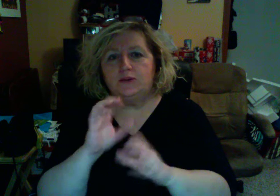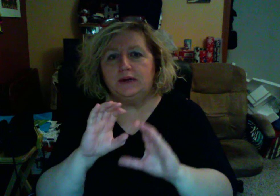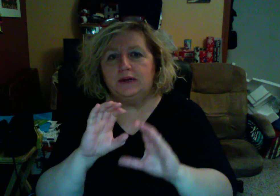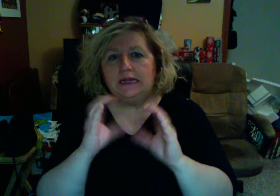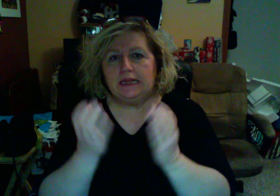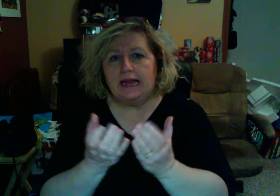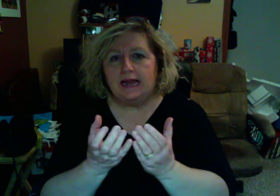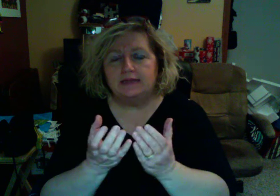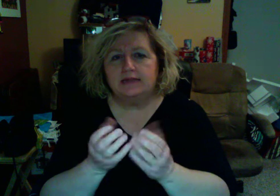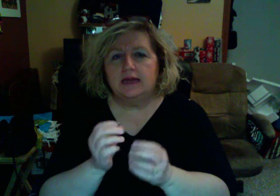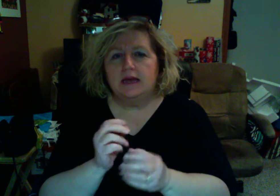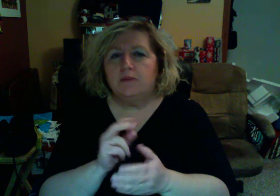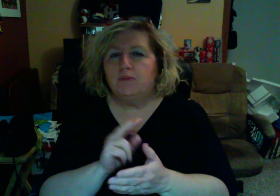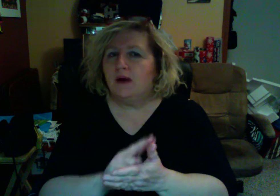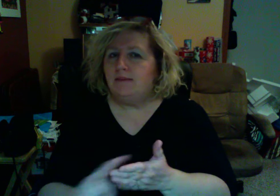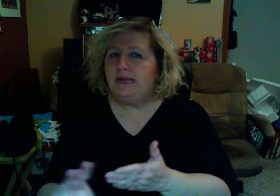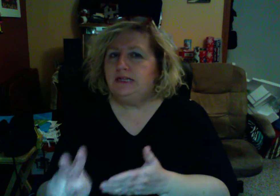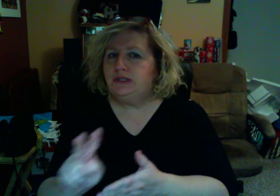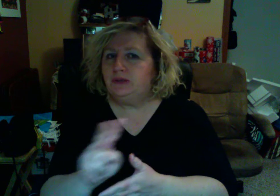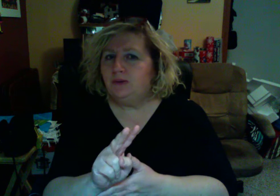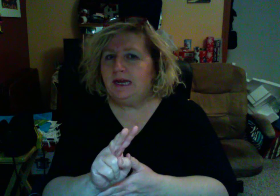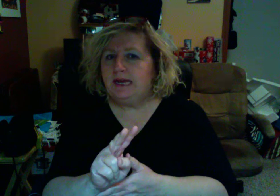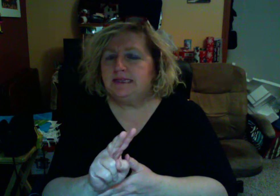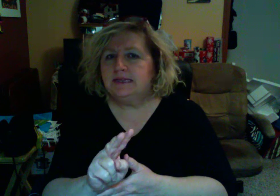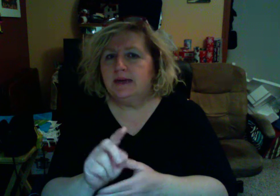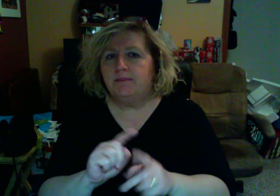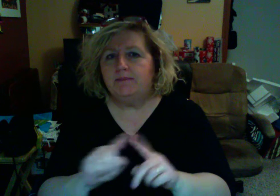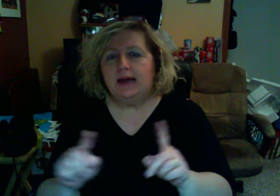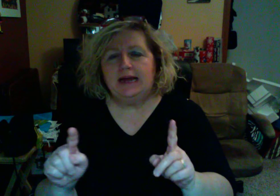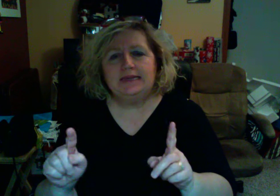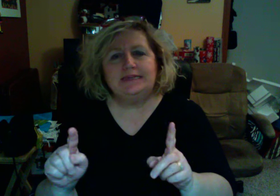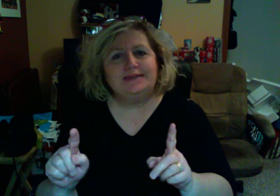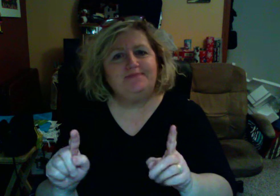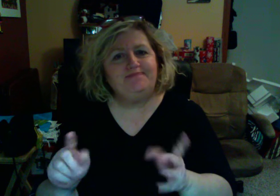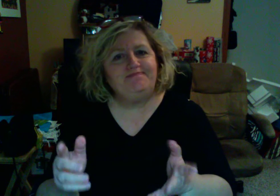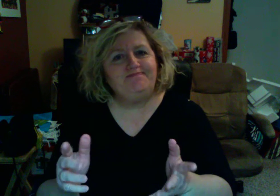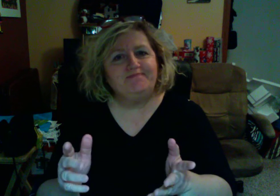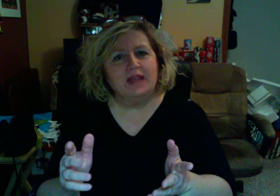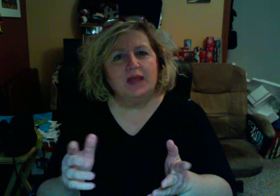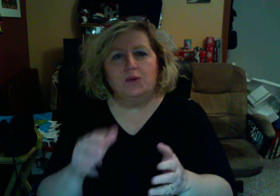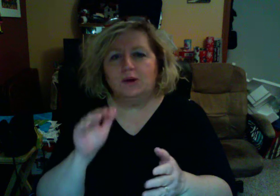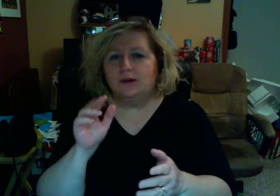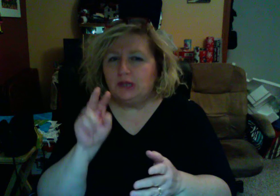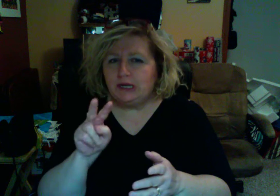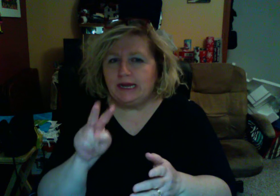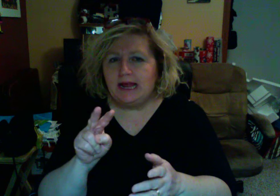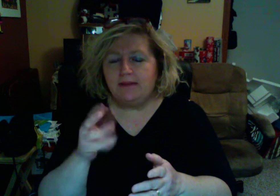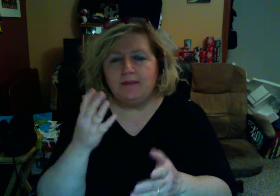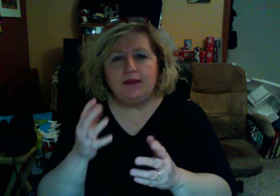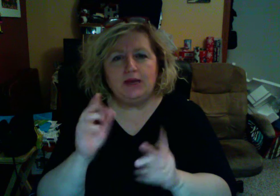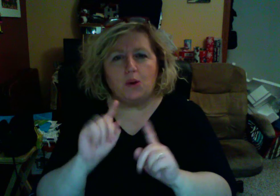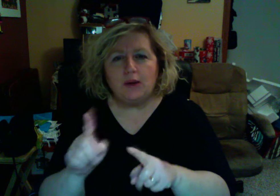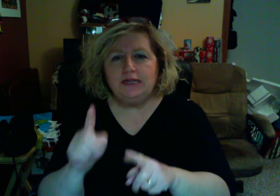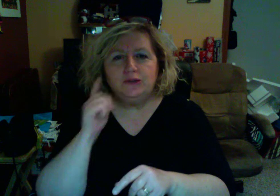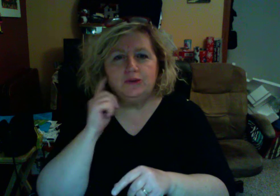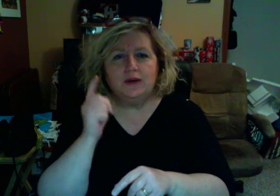in class. Probably 2 weeks, but we're looking at maybe going to a